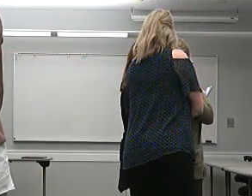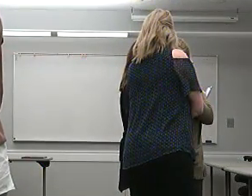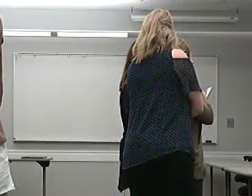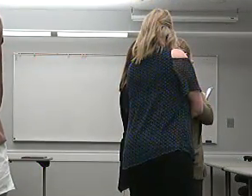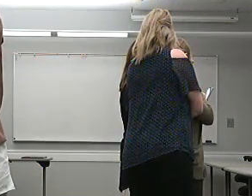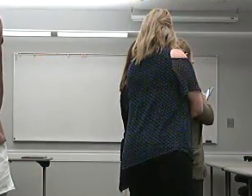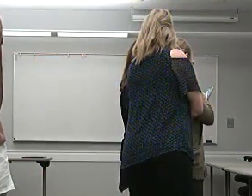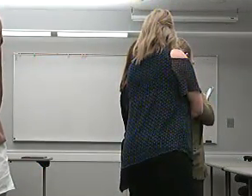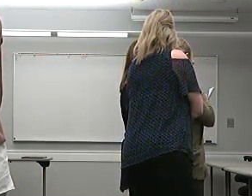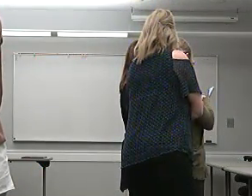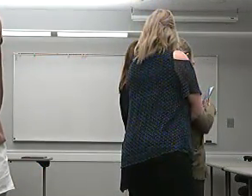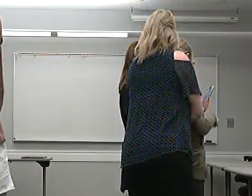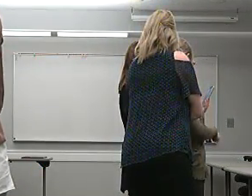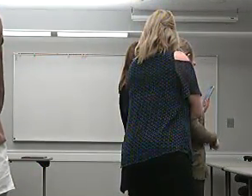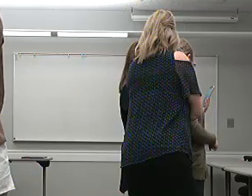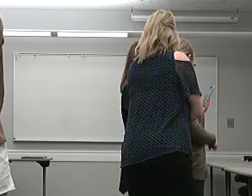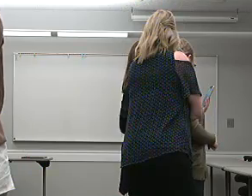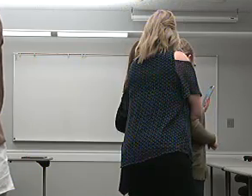I was fine with my feet.